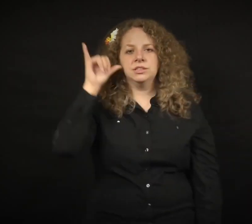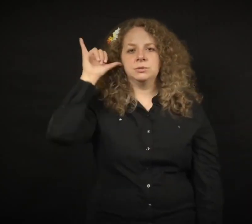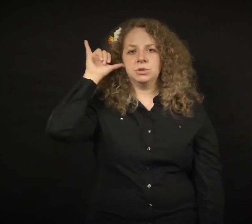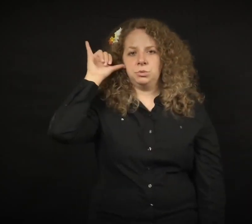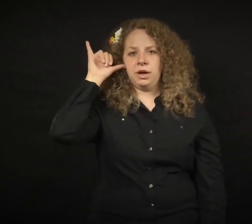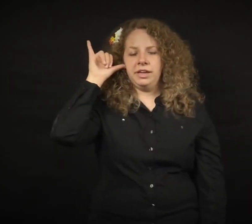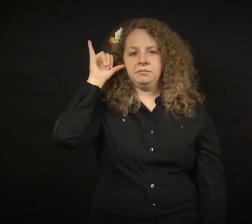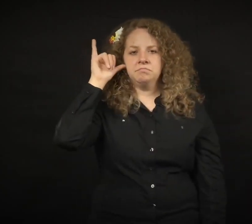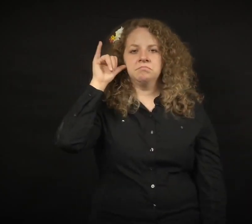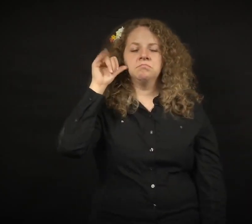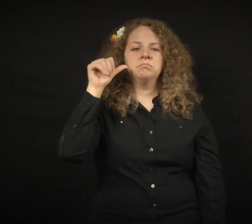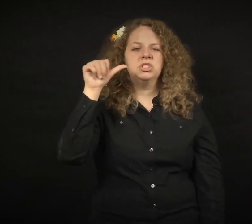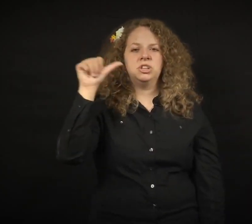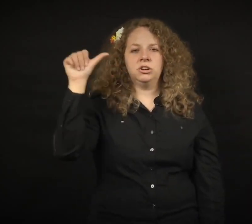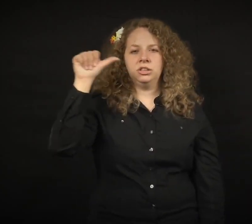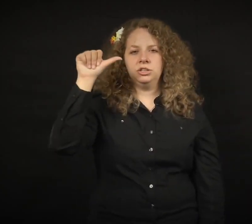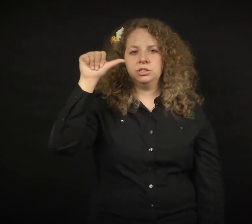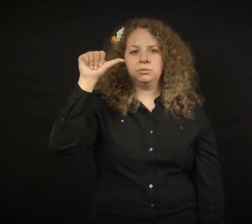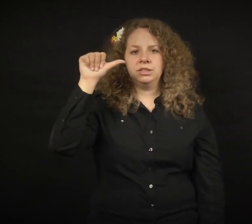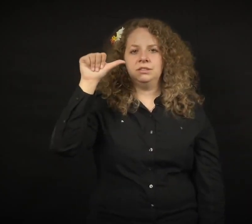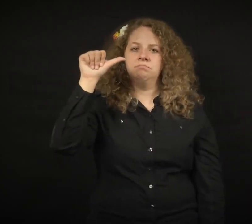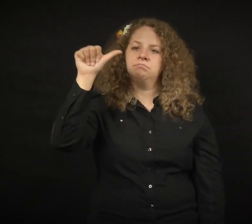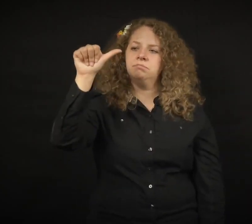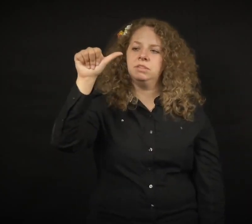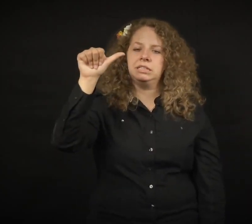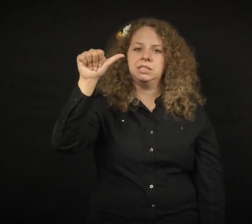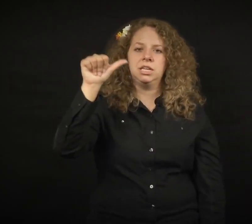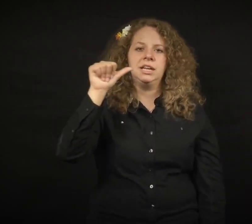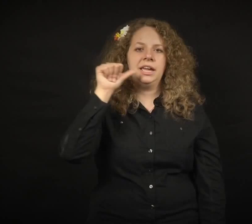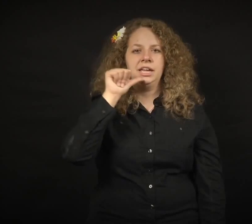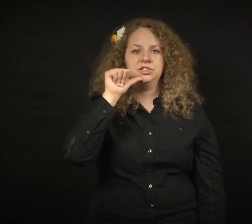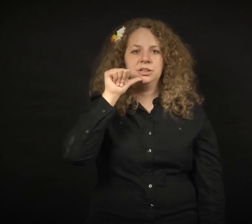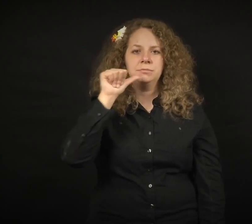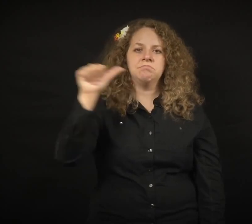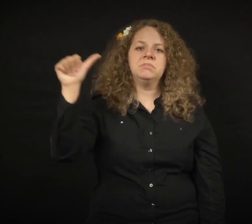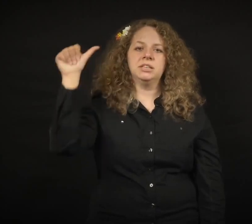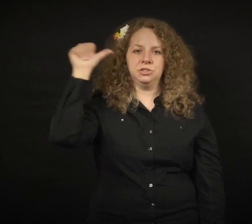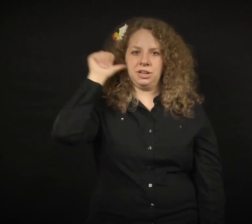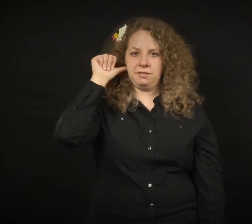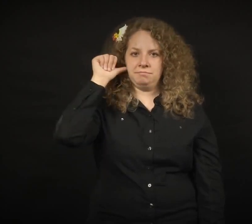this with a Y, but generally just with an extended A hand shape. Yesterday.